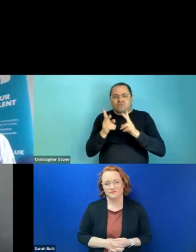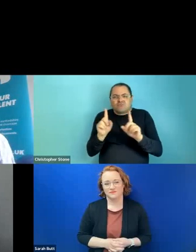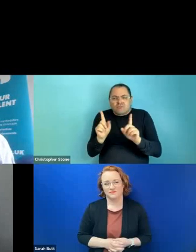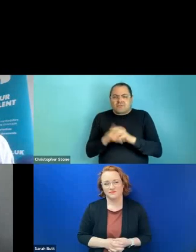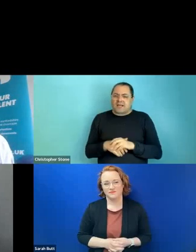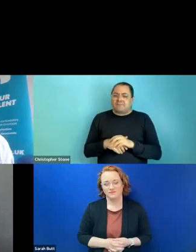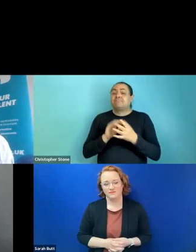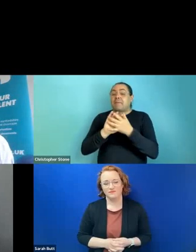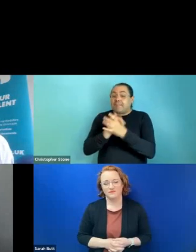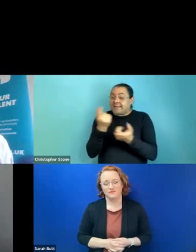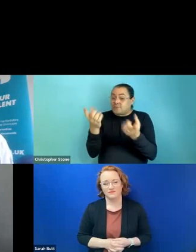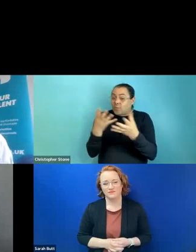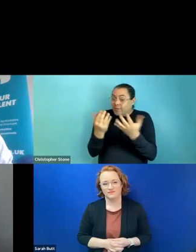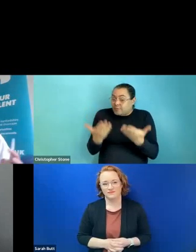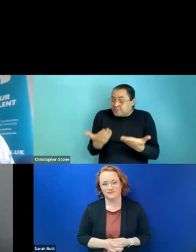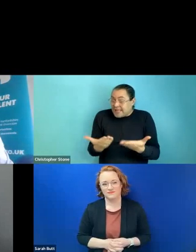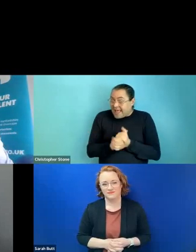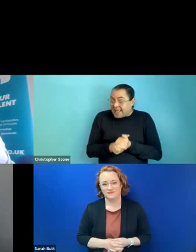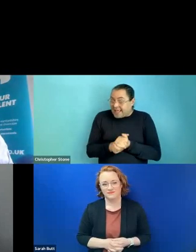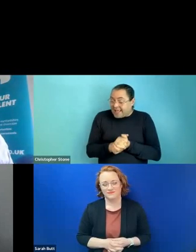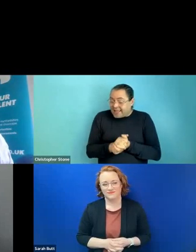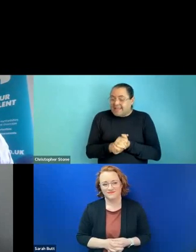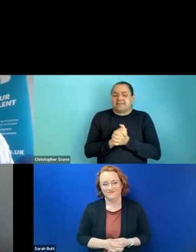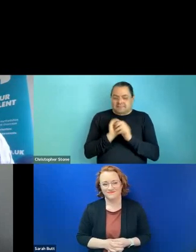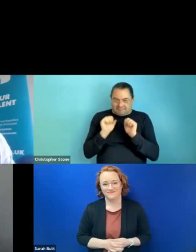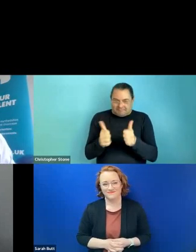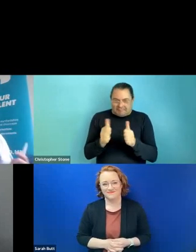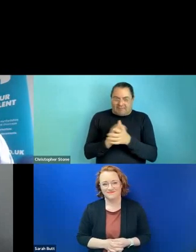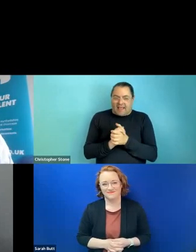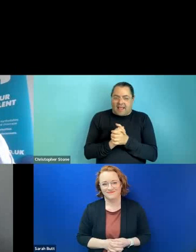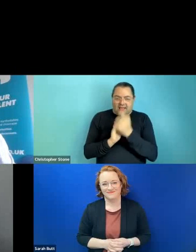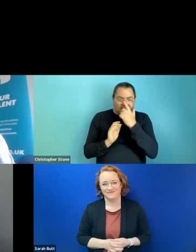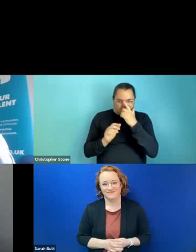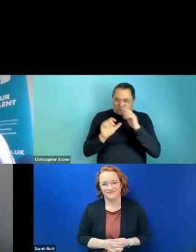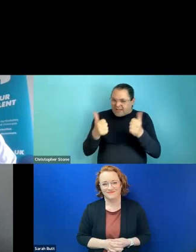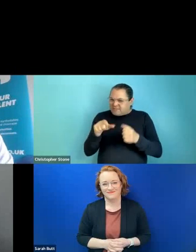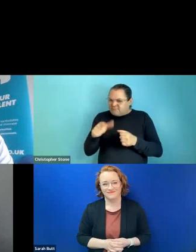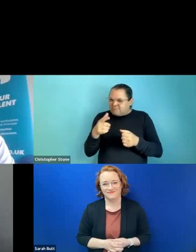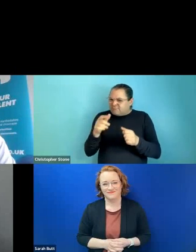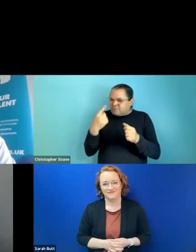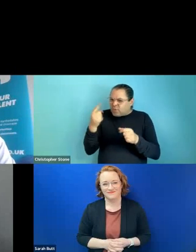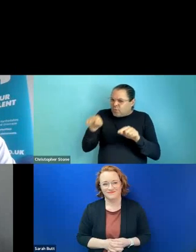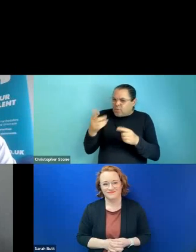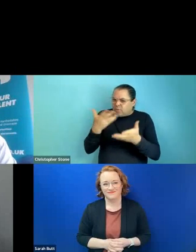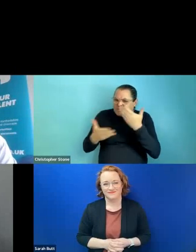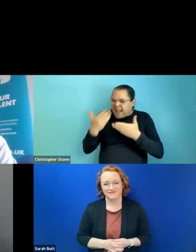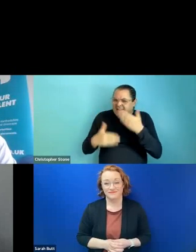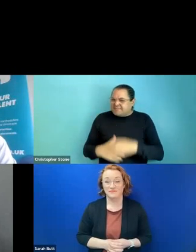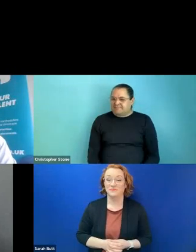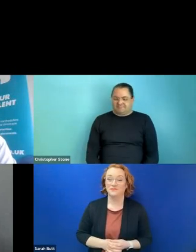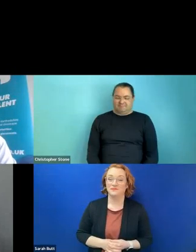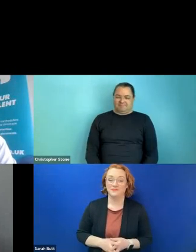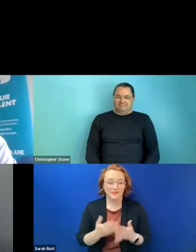we are delighted to have you with us. We have you with us today. It'd be great just to hear a little bit about you. Thank you